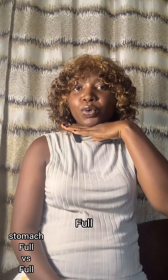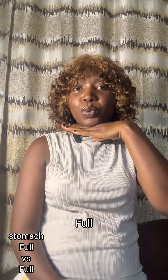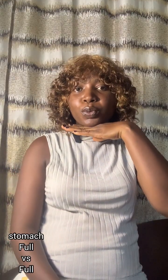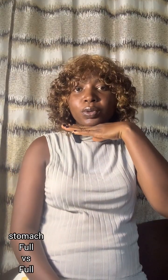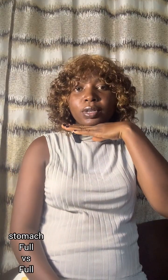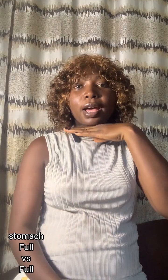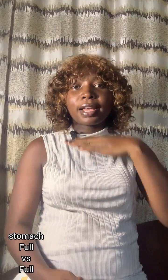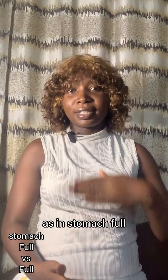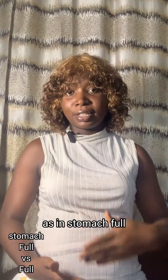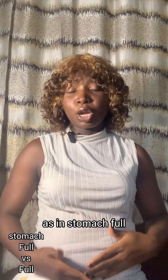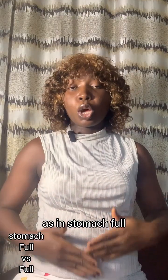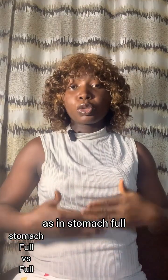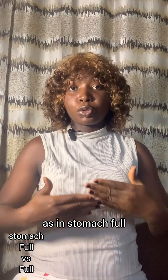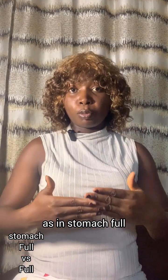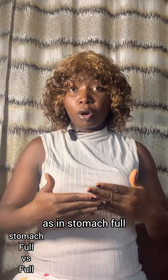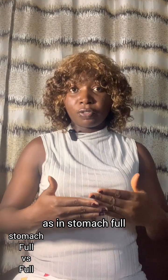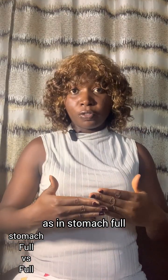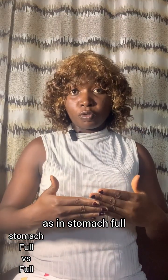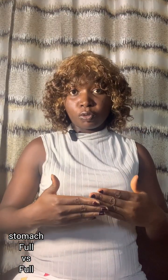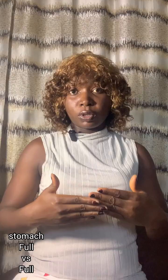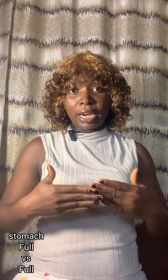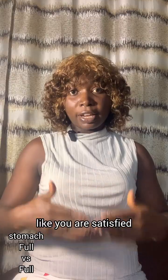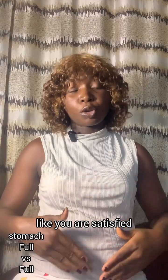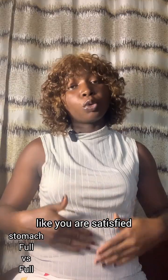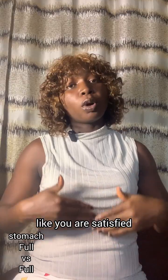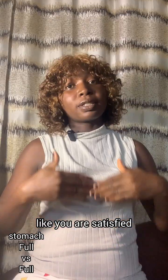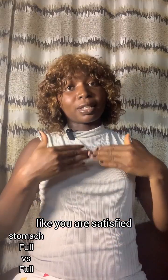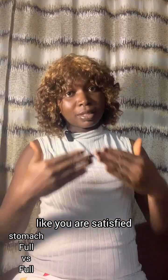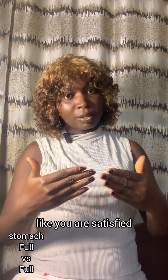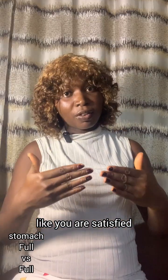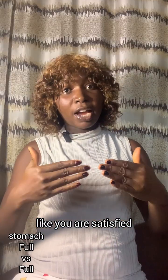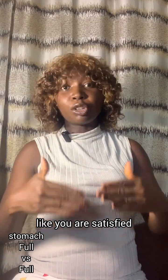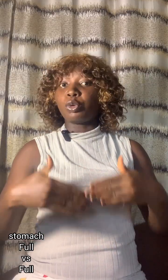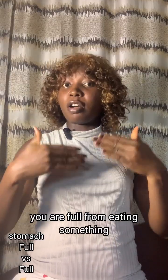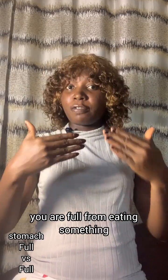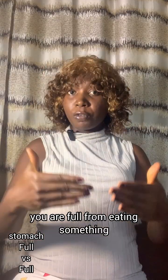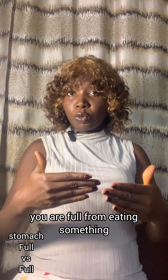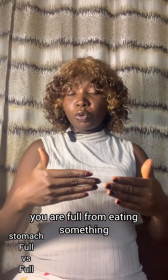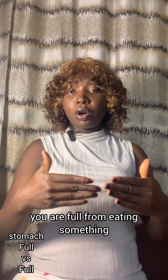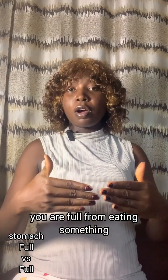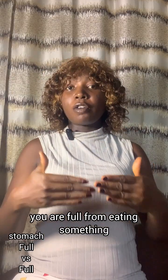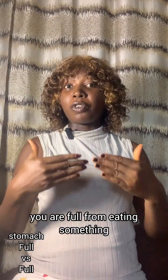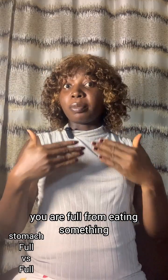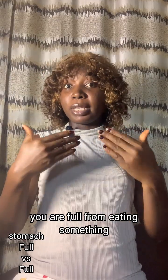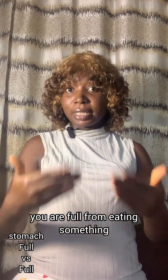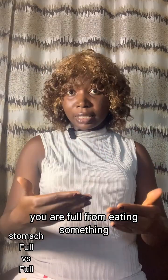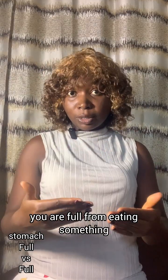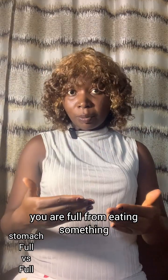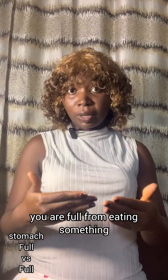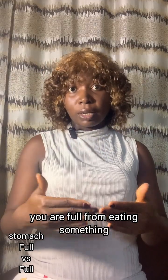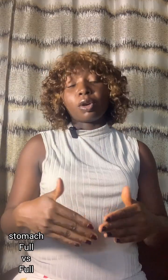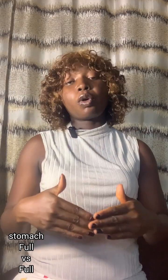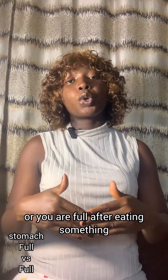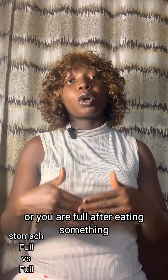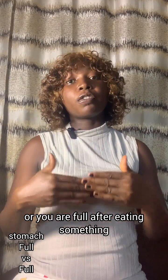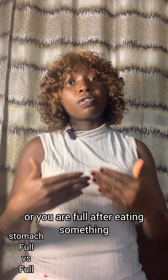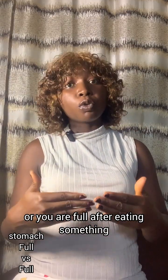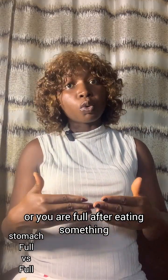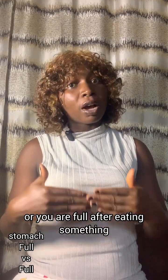Full, as in stomach full, like you are satisfied, you are full from eating something, or you are full